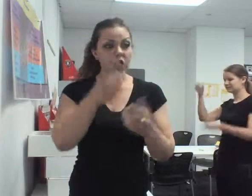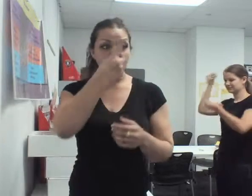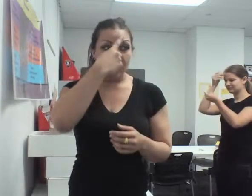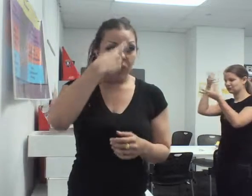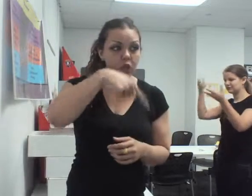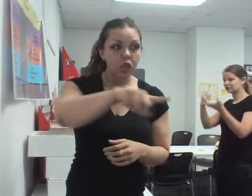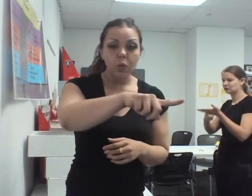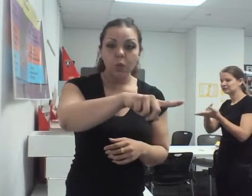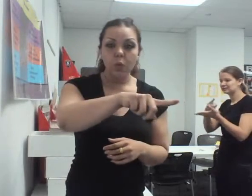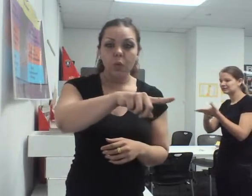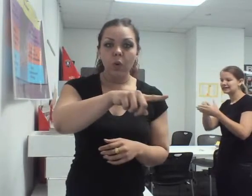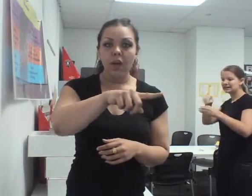in your technique class